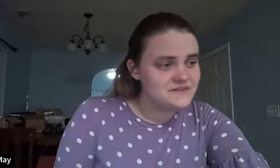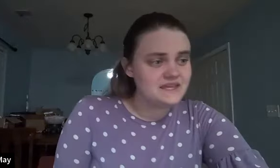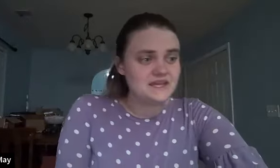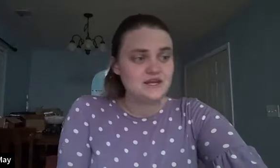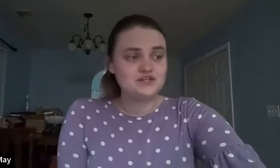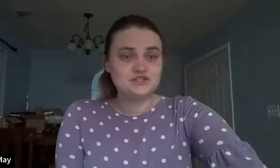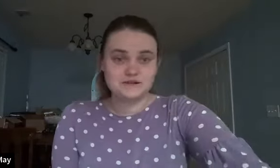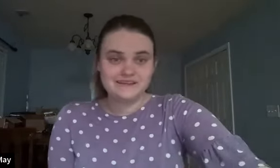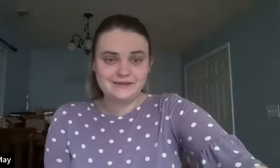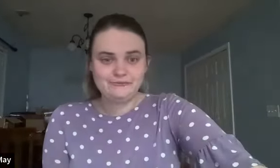Then turkey,